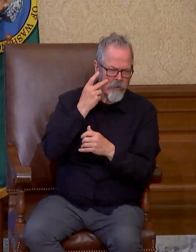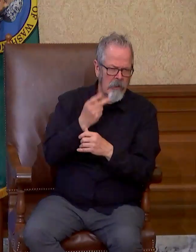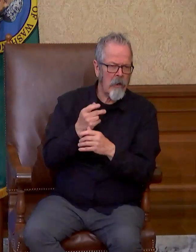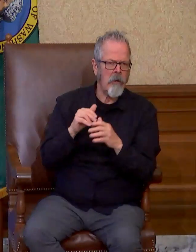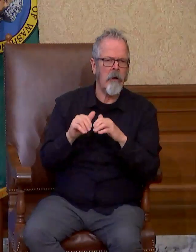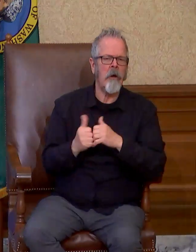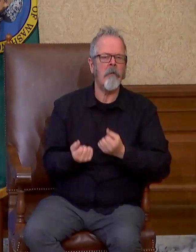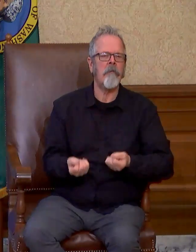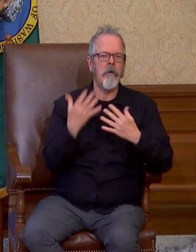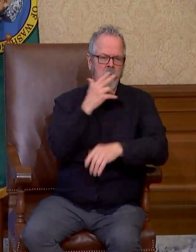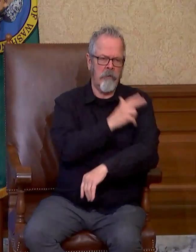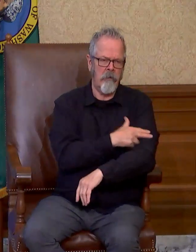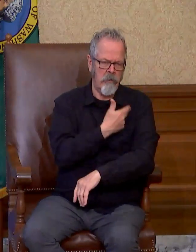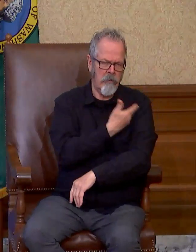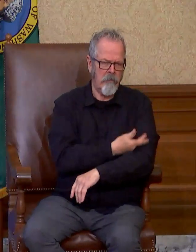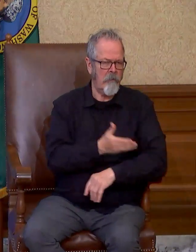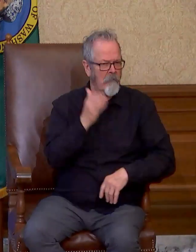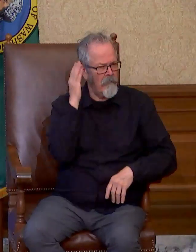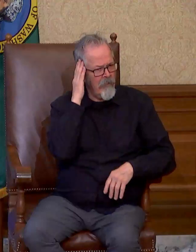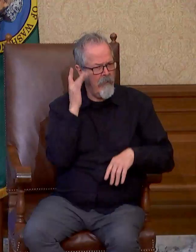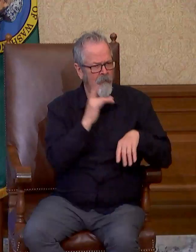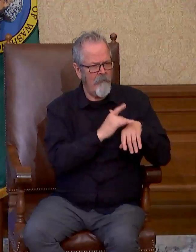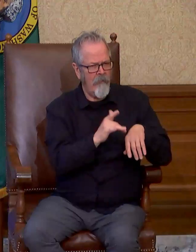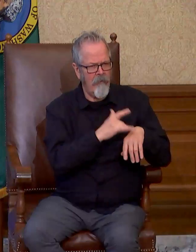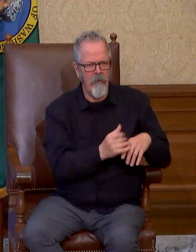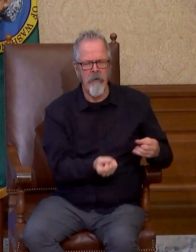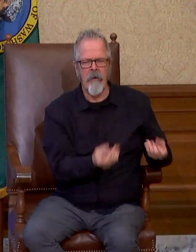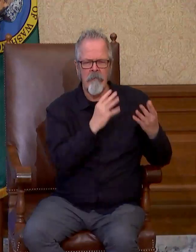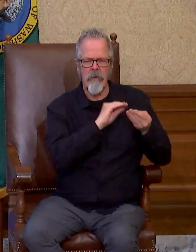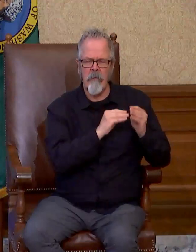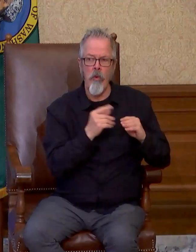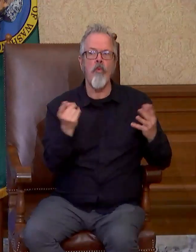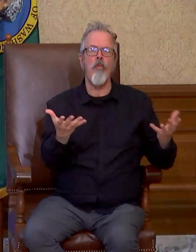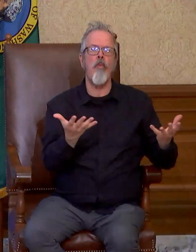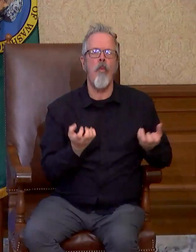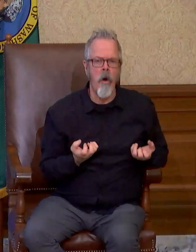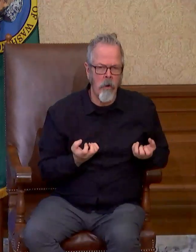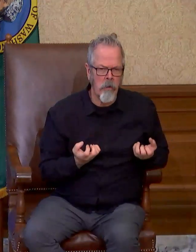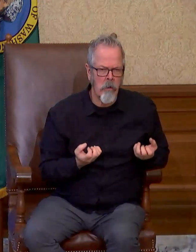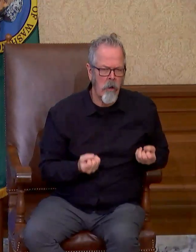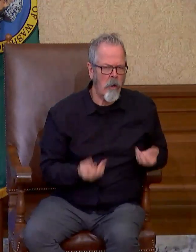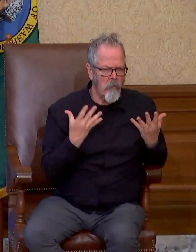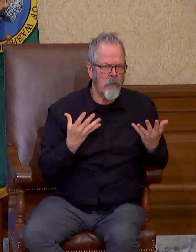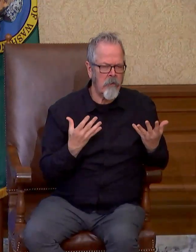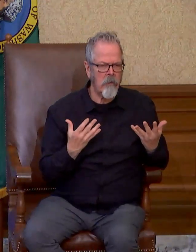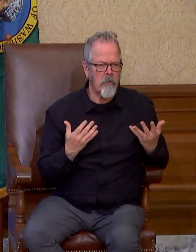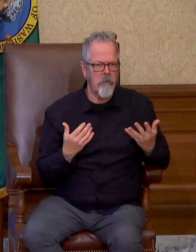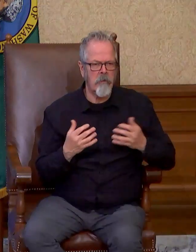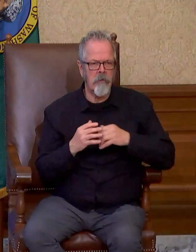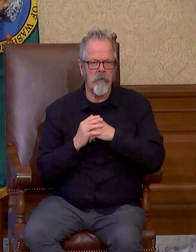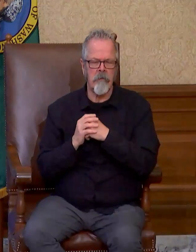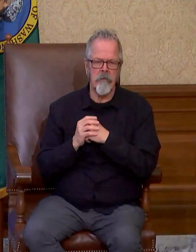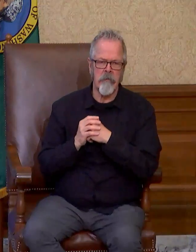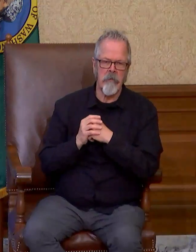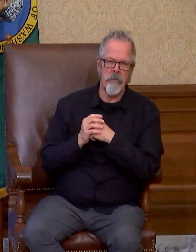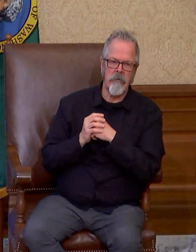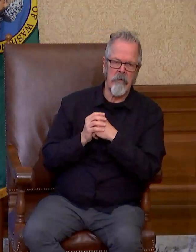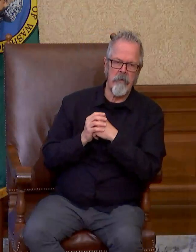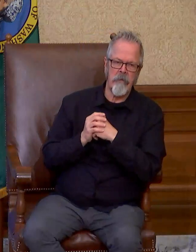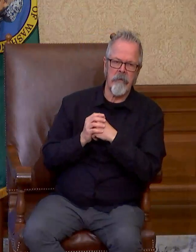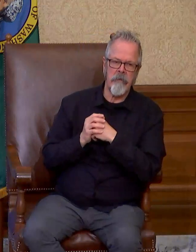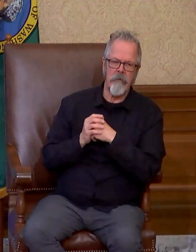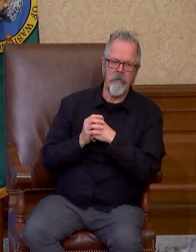Yeah, I'm sorry, Terry? Yes, thank you. Well, I'll take a crack at it,